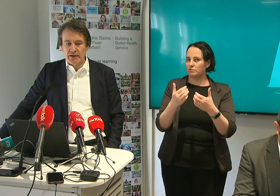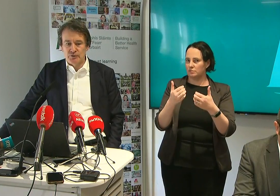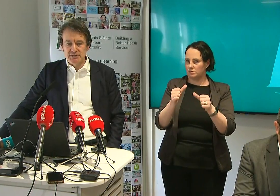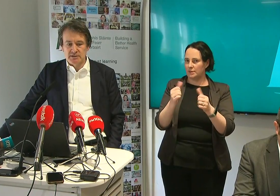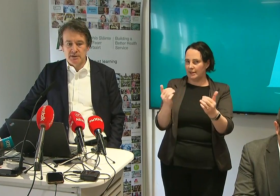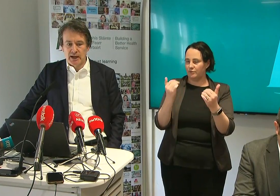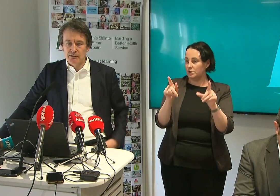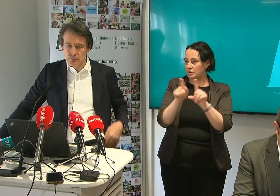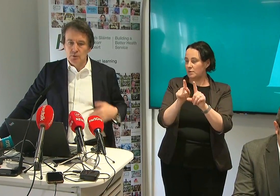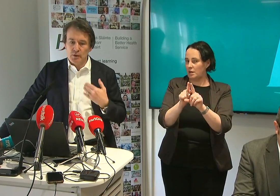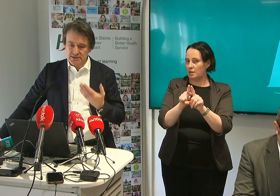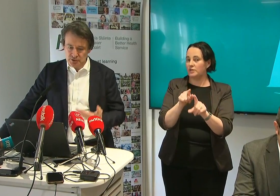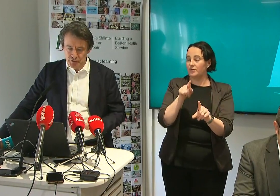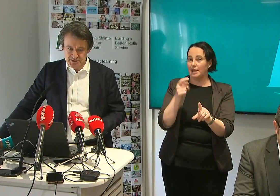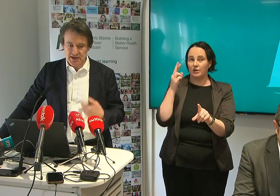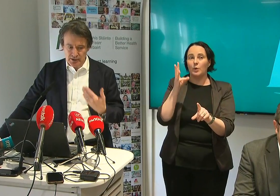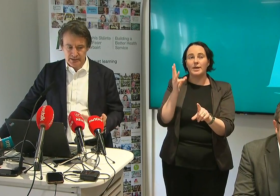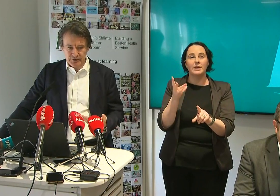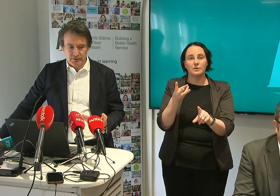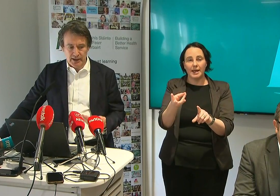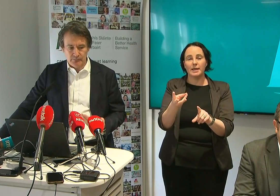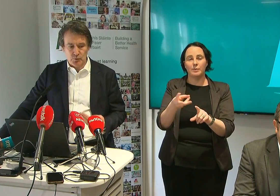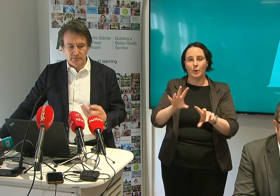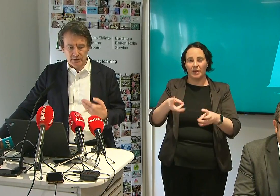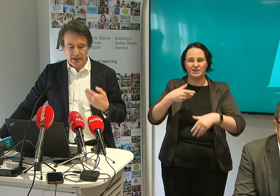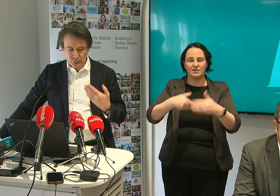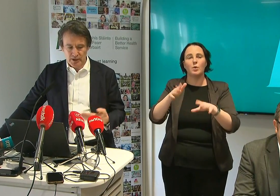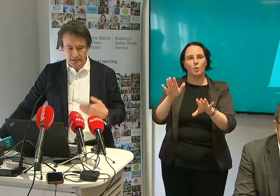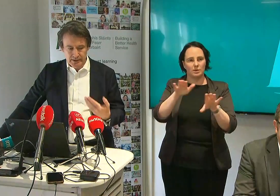So for that reason, we'll slow things down a little bit.